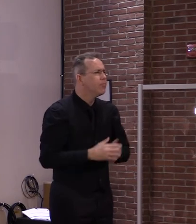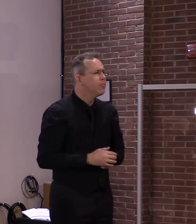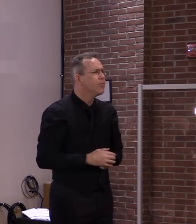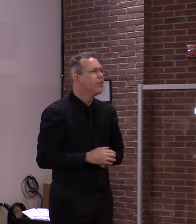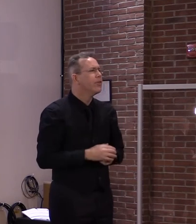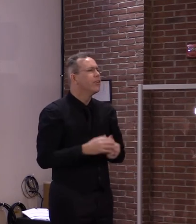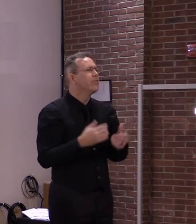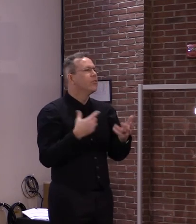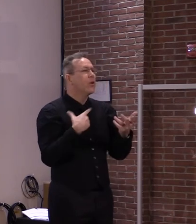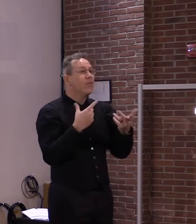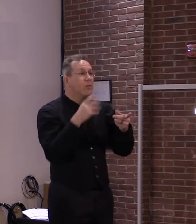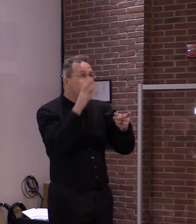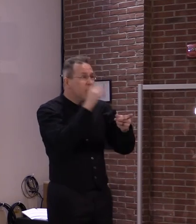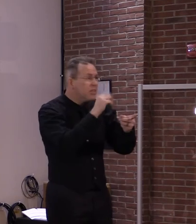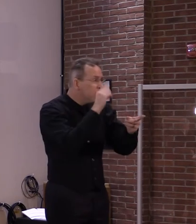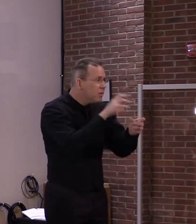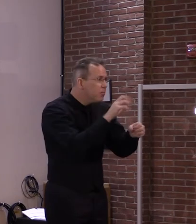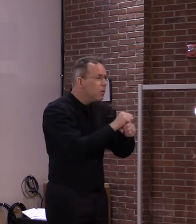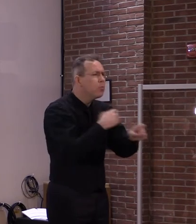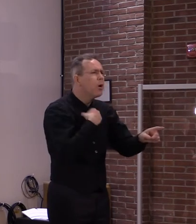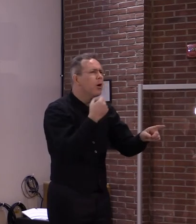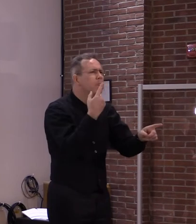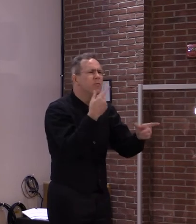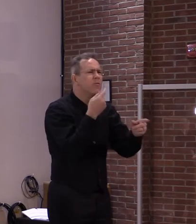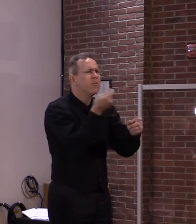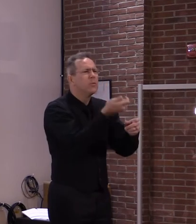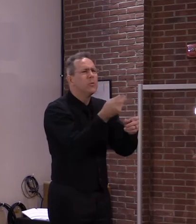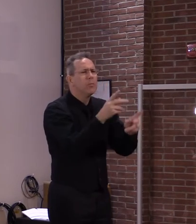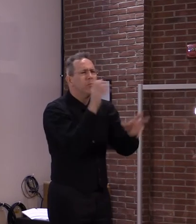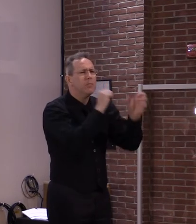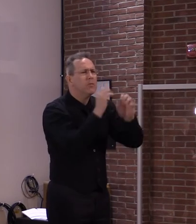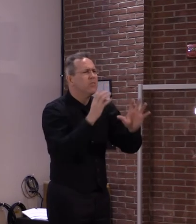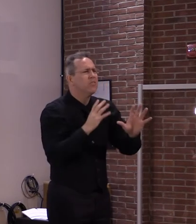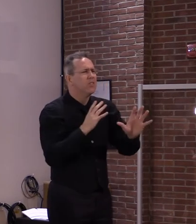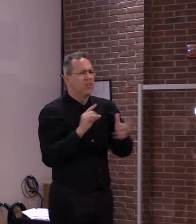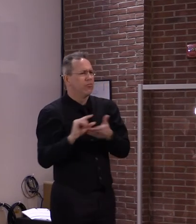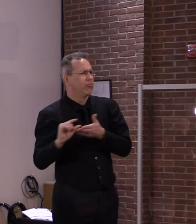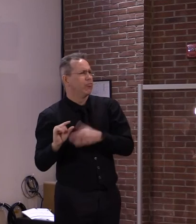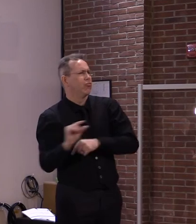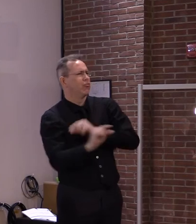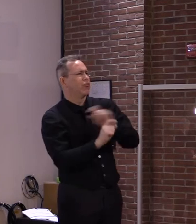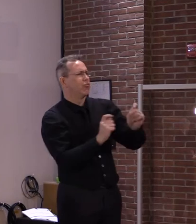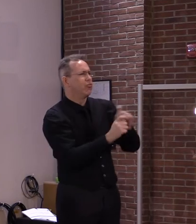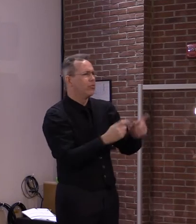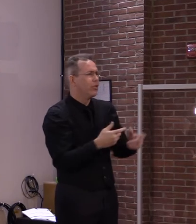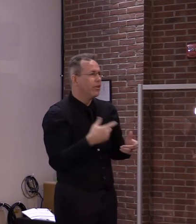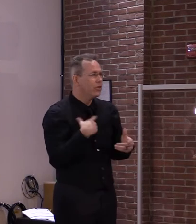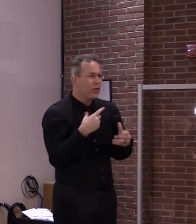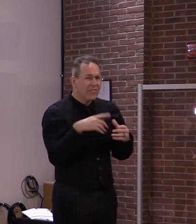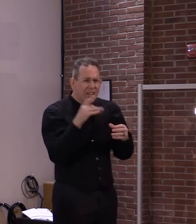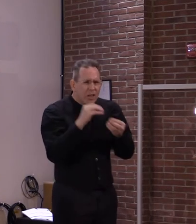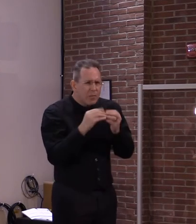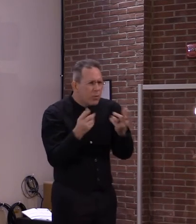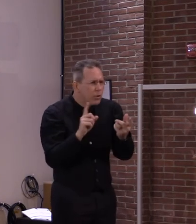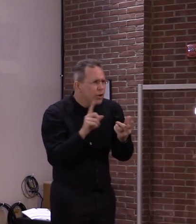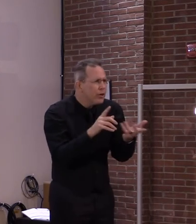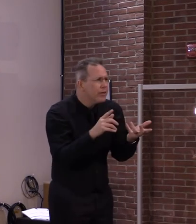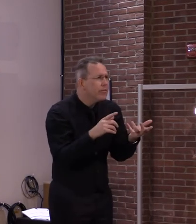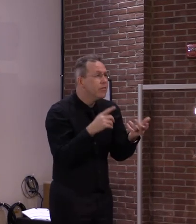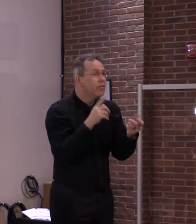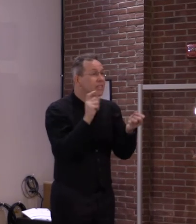try to get in some more information on it but right now i don't have any statistics at hand on that